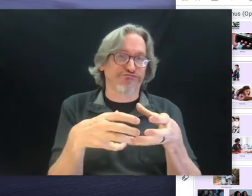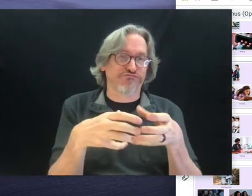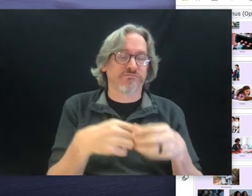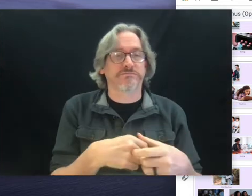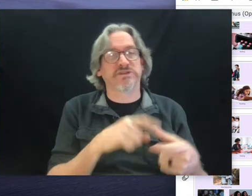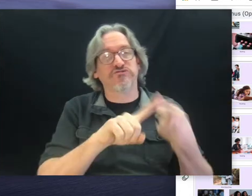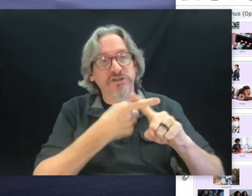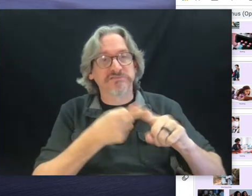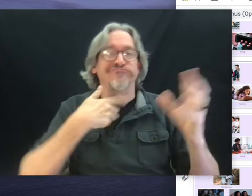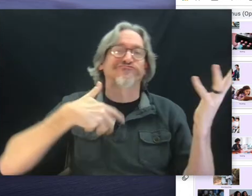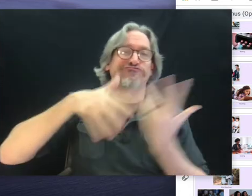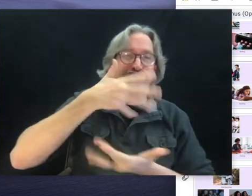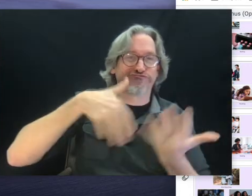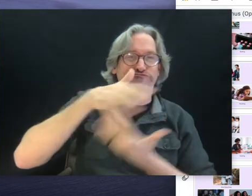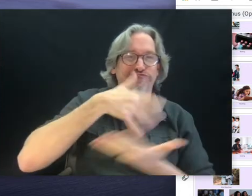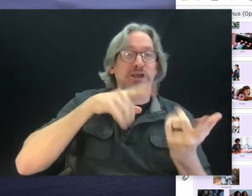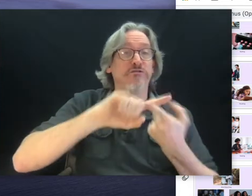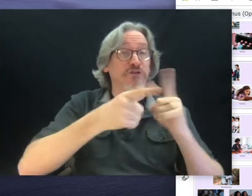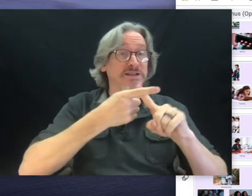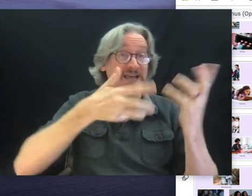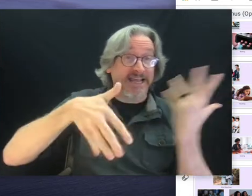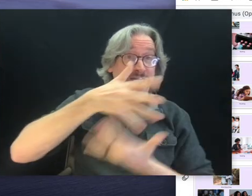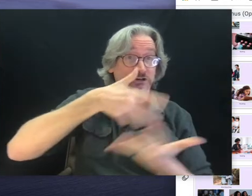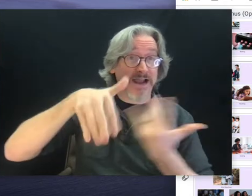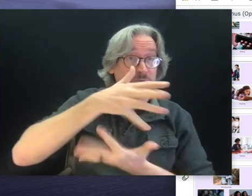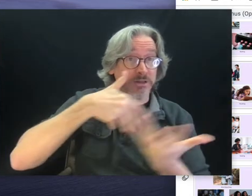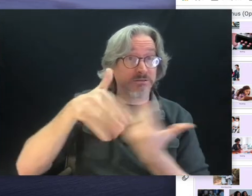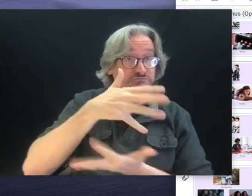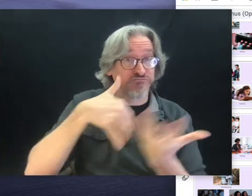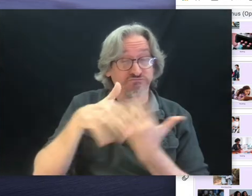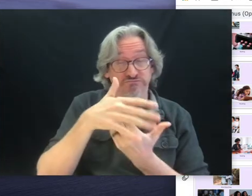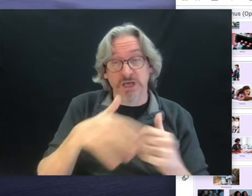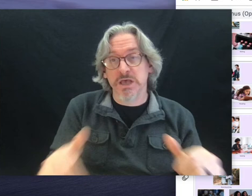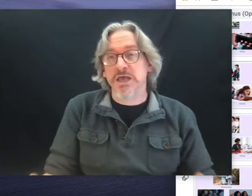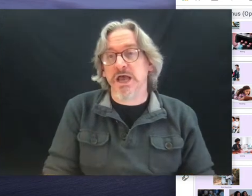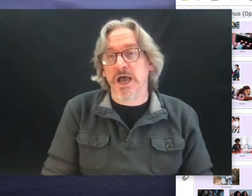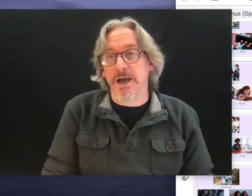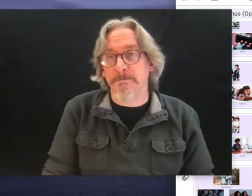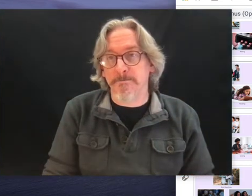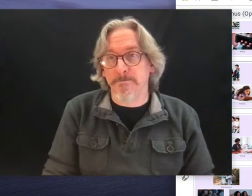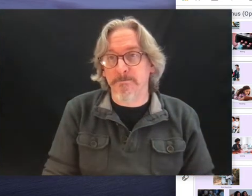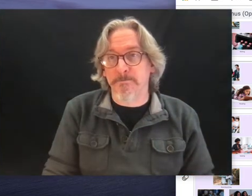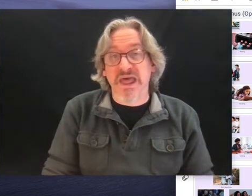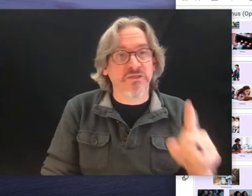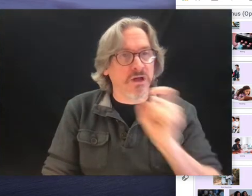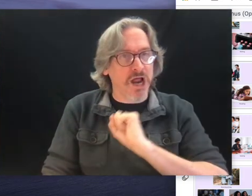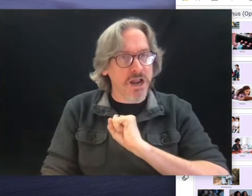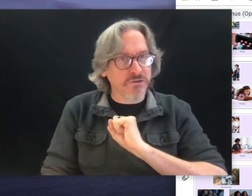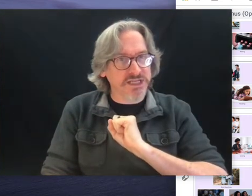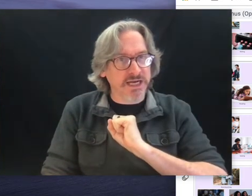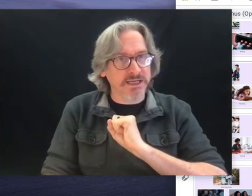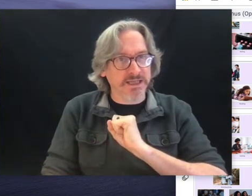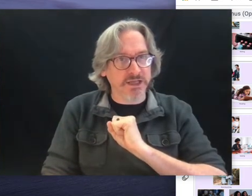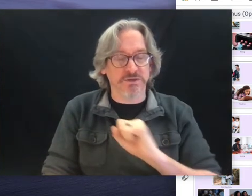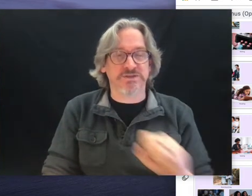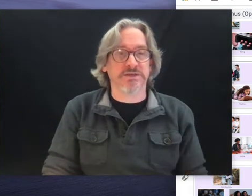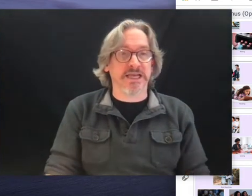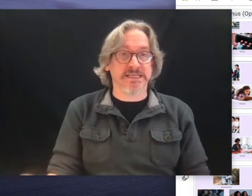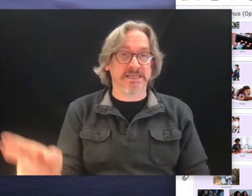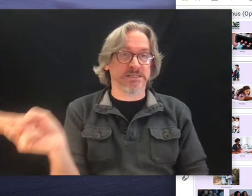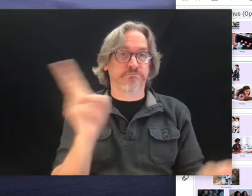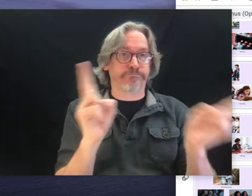Friends I interact with. Another sign that they